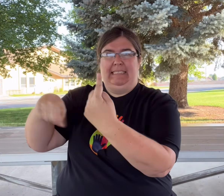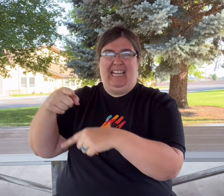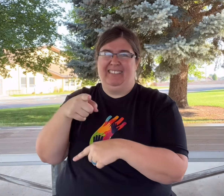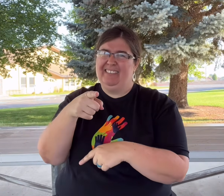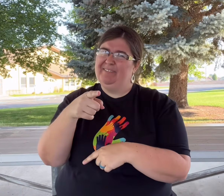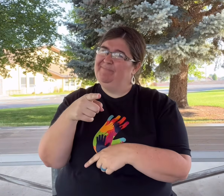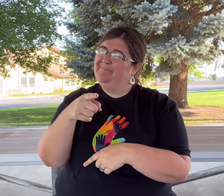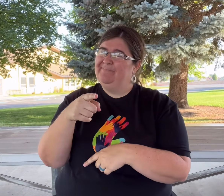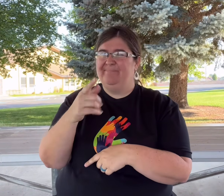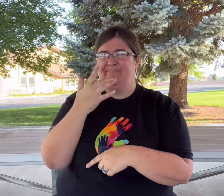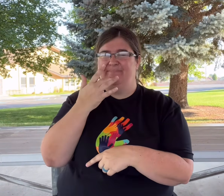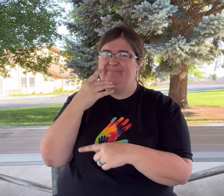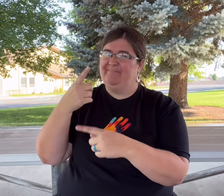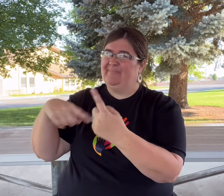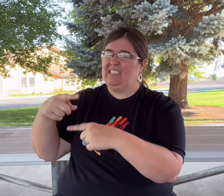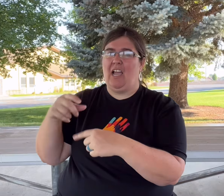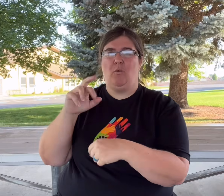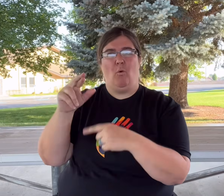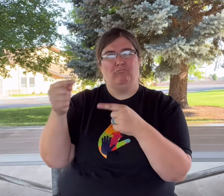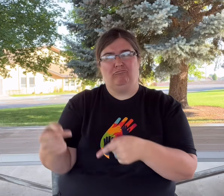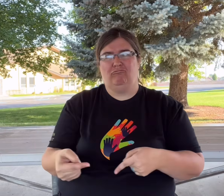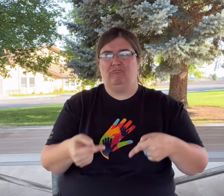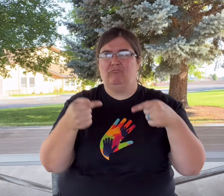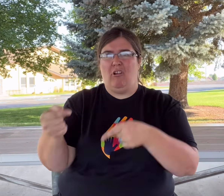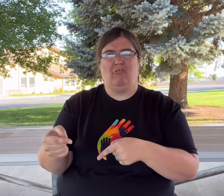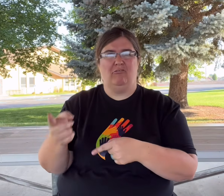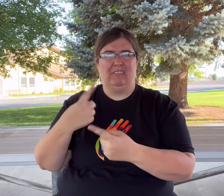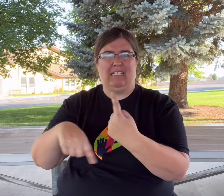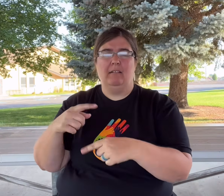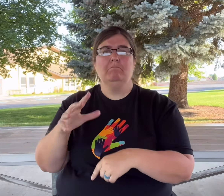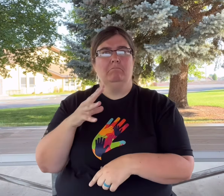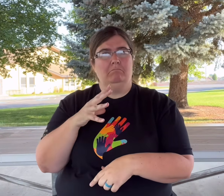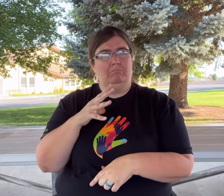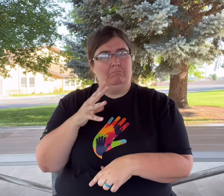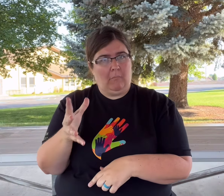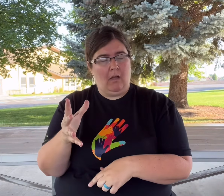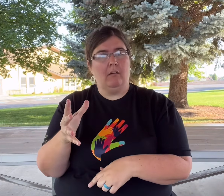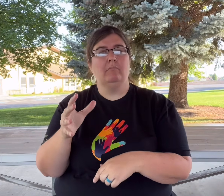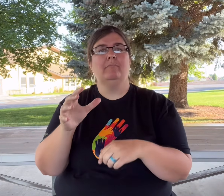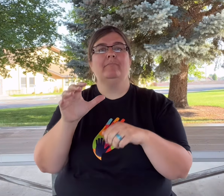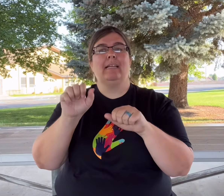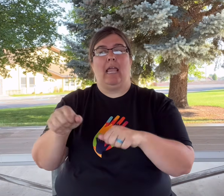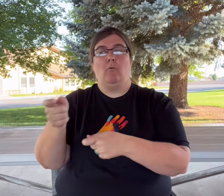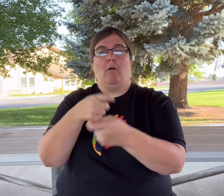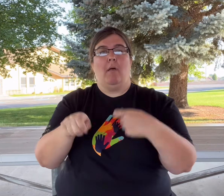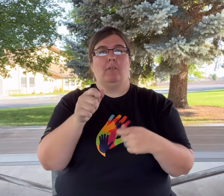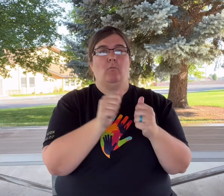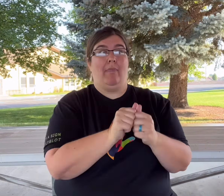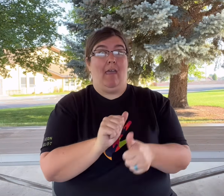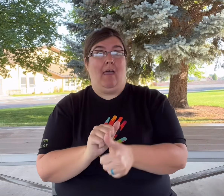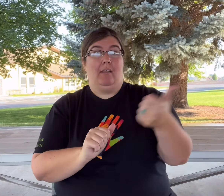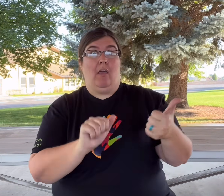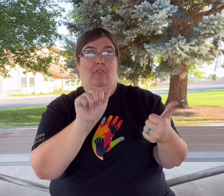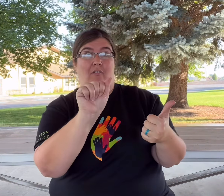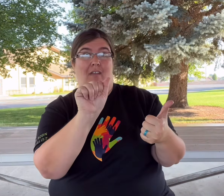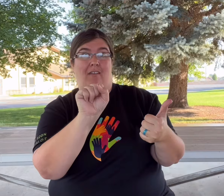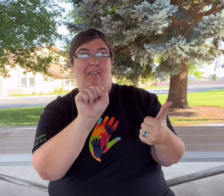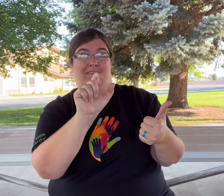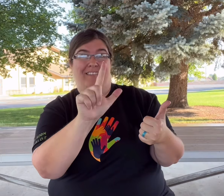like a sign, or more so if you're struggling to sign it, that's fine if you use another ASL sign